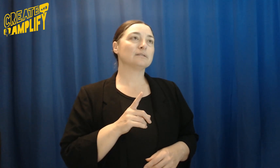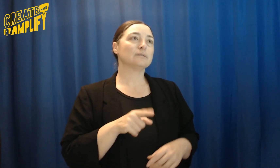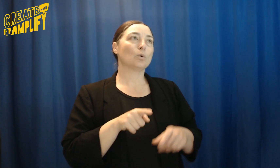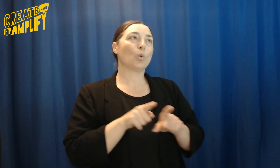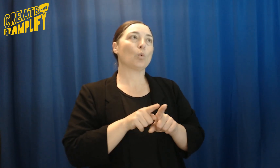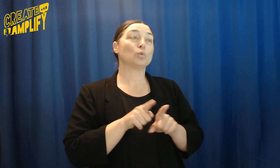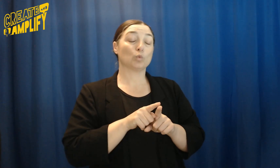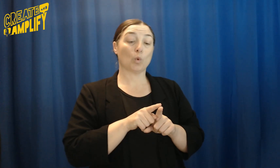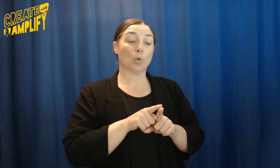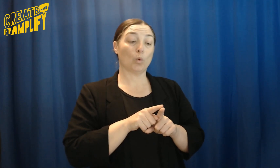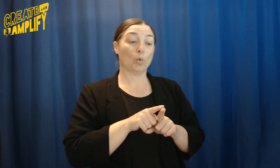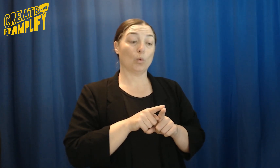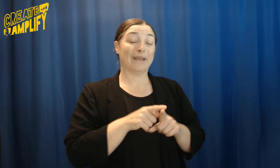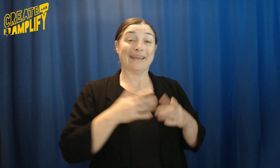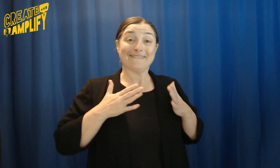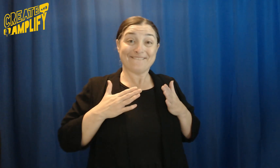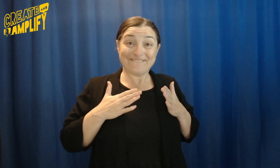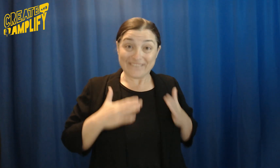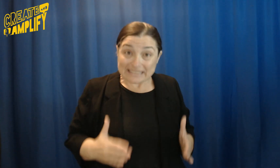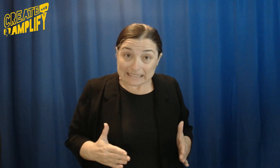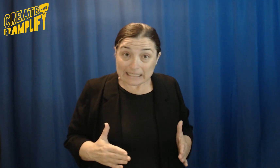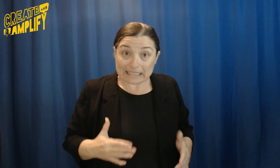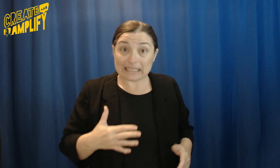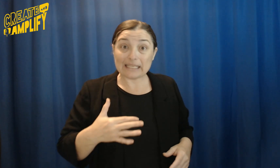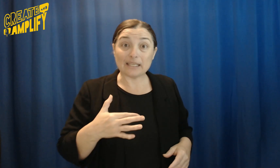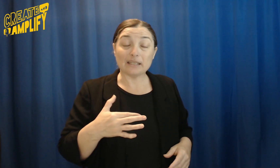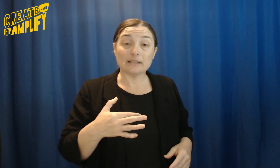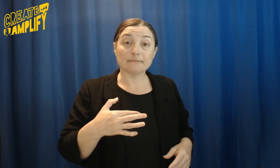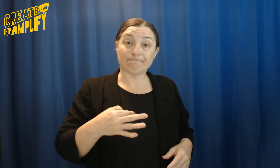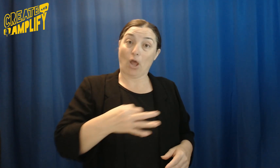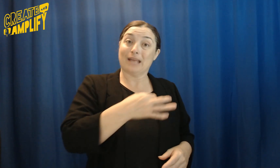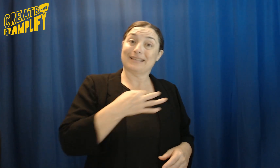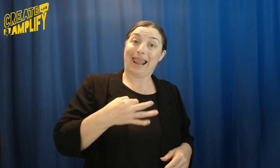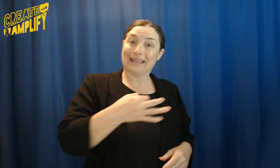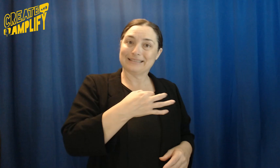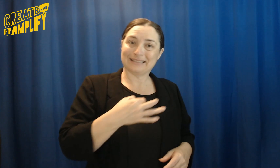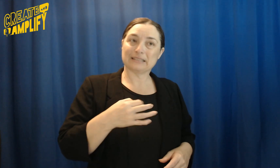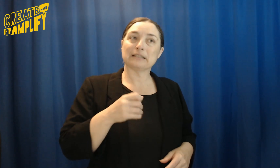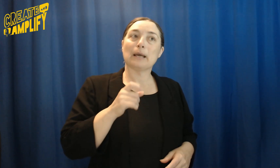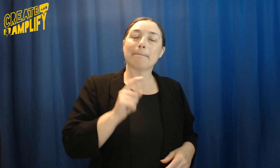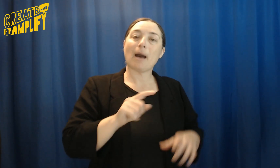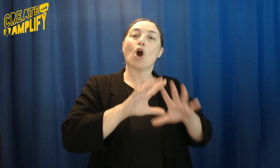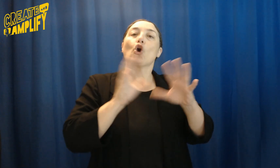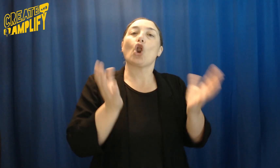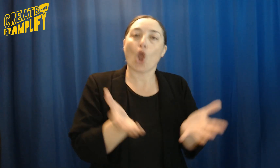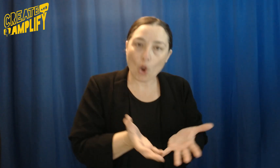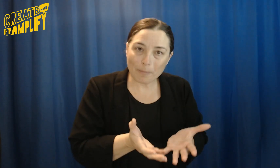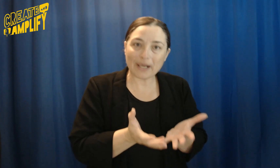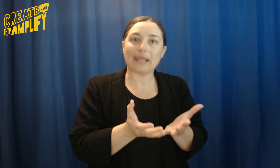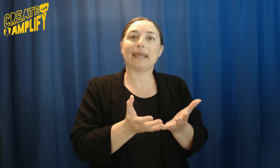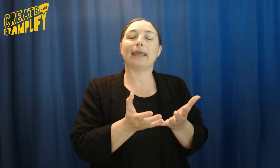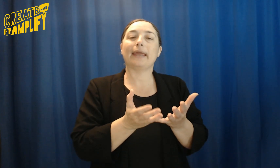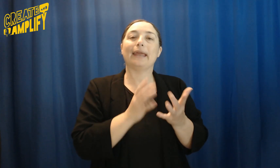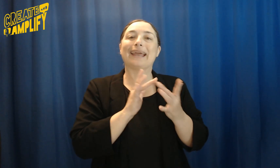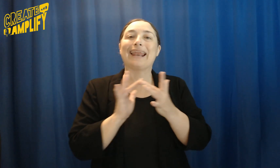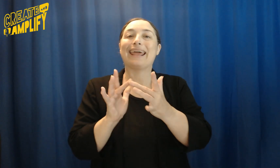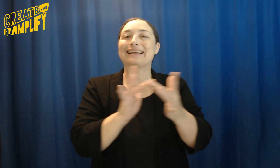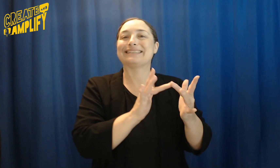connection with a global community who are in the same boat as me, or who have an understanding of